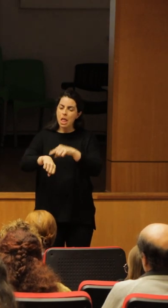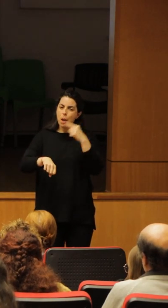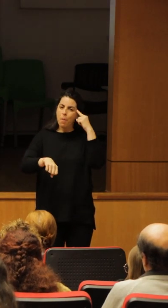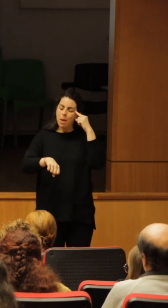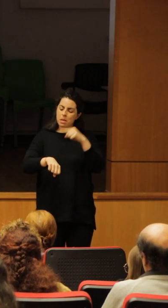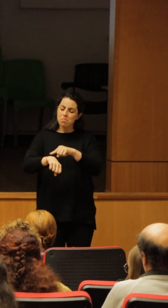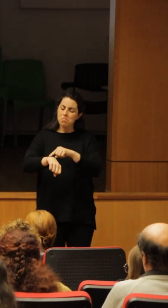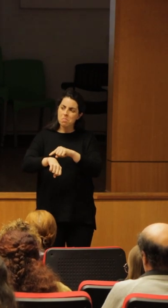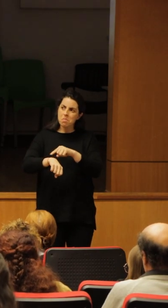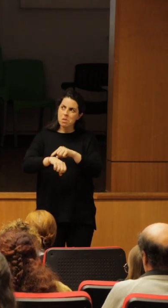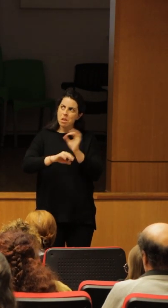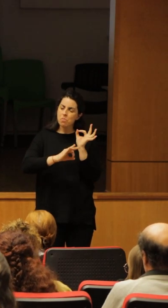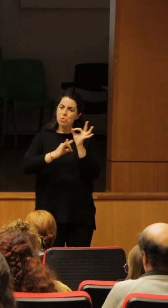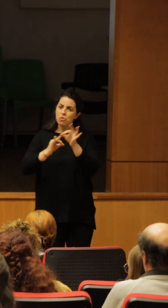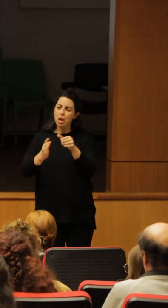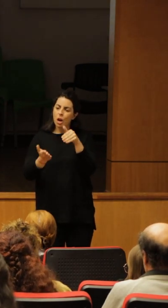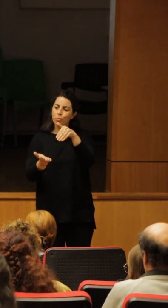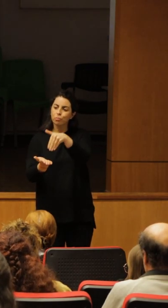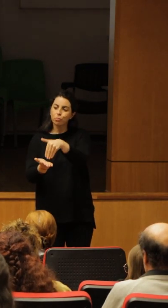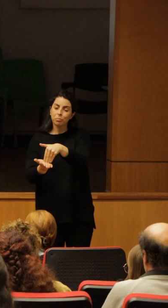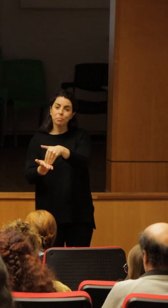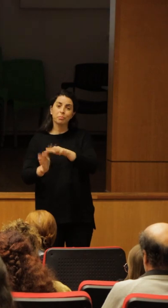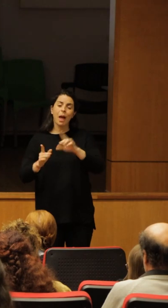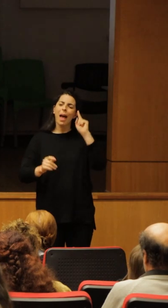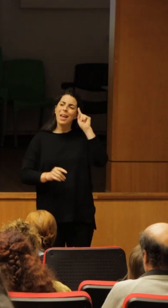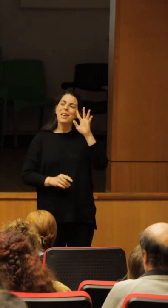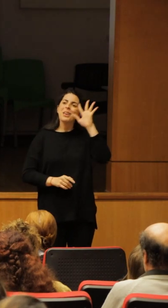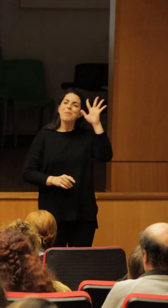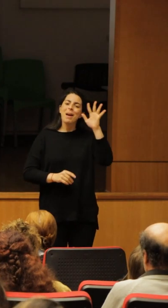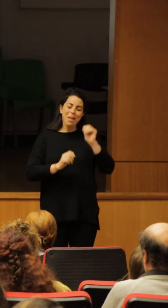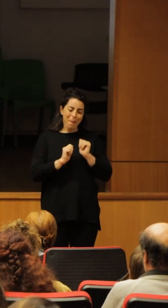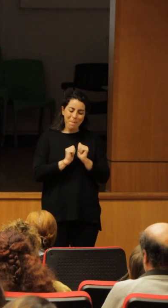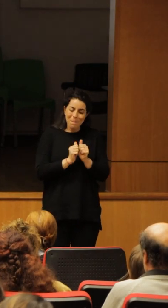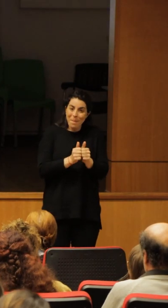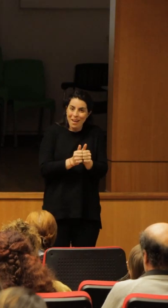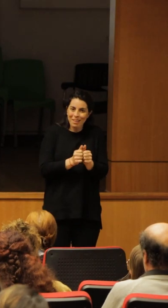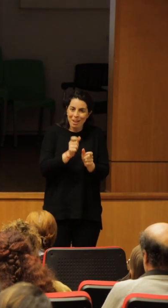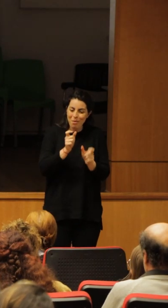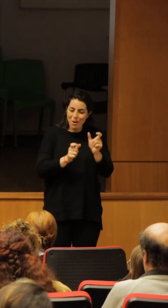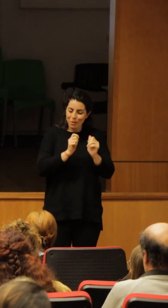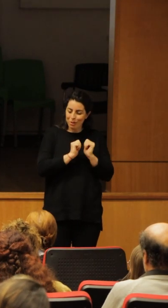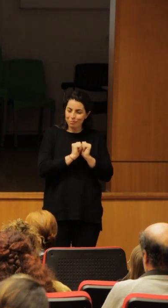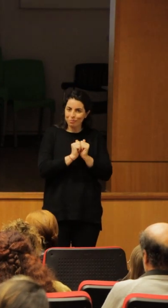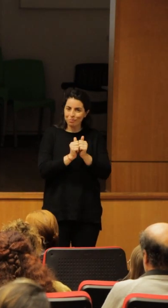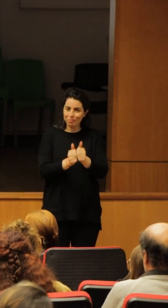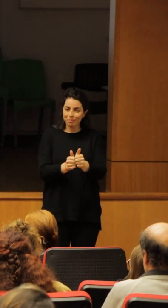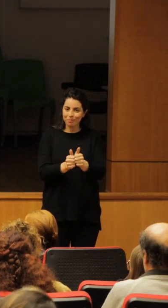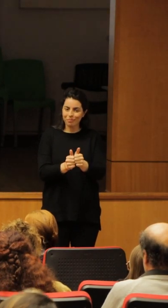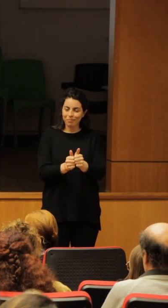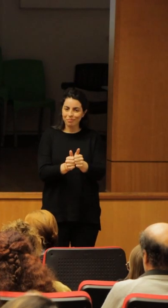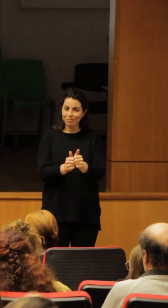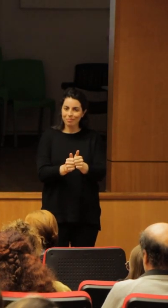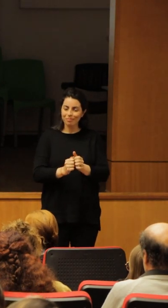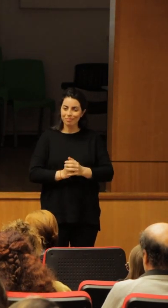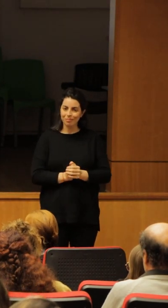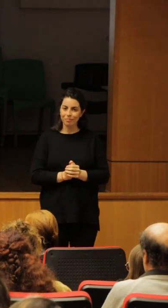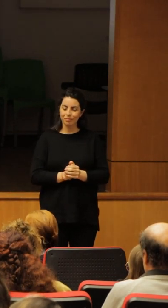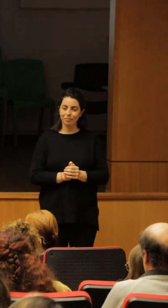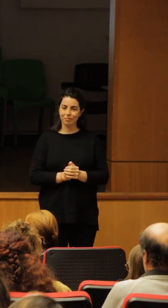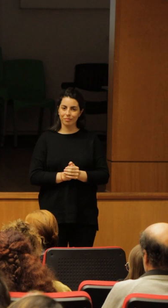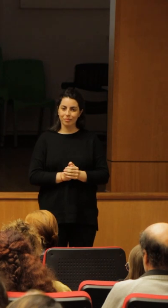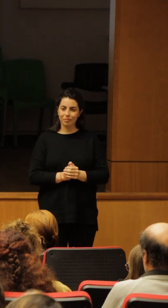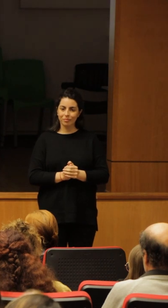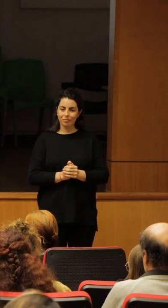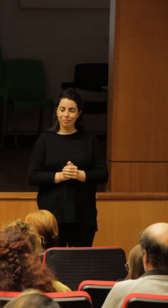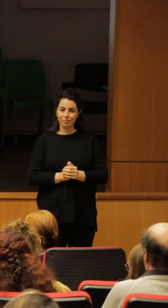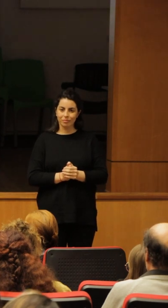llegada. Right. So now imagine a couple. Ahora imagínense una pareja. And you have one person for whom life is a journey, and they live the life as